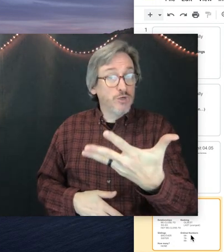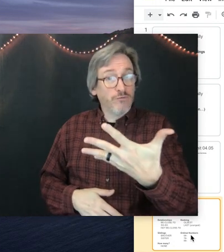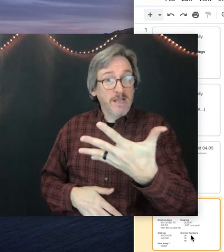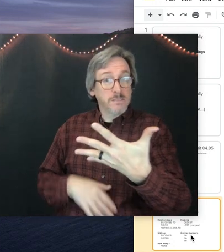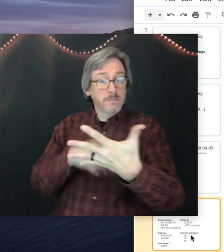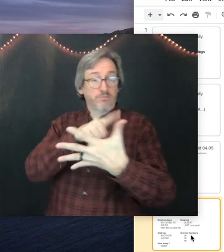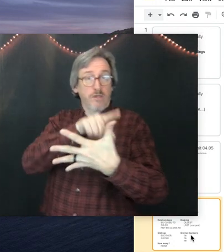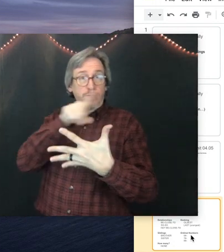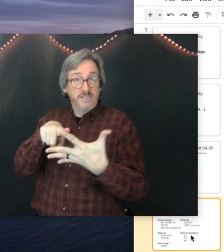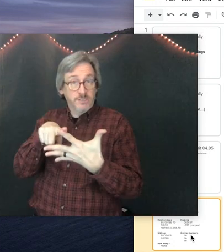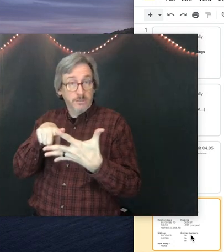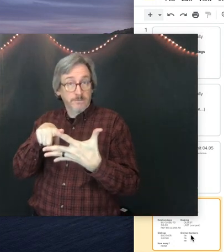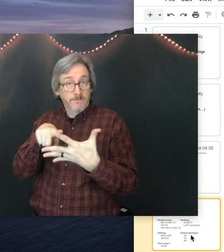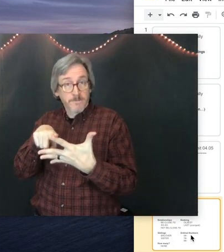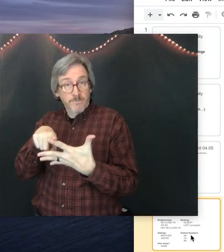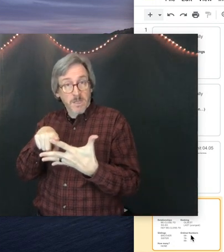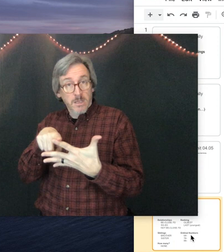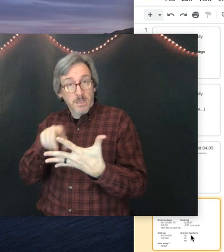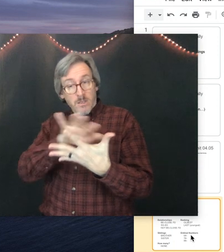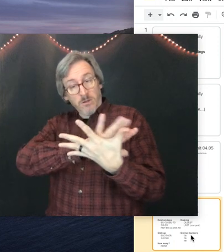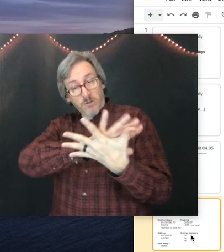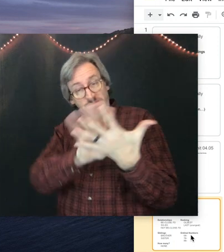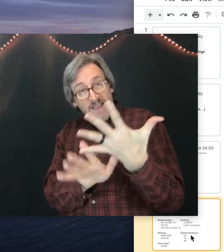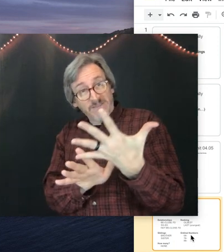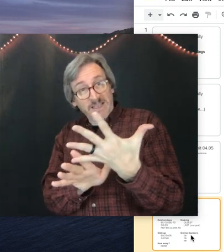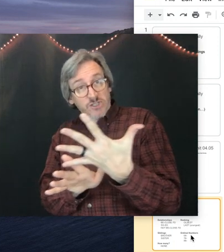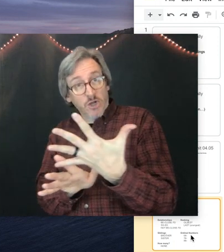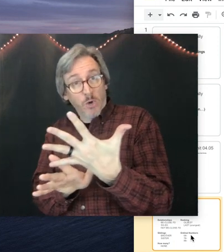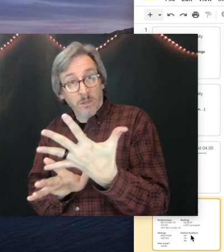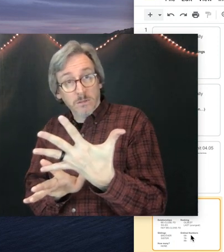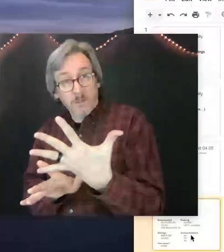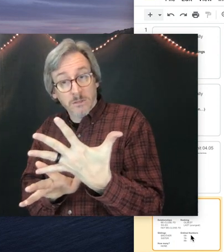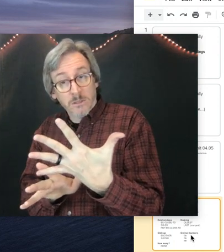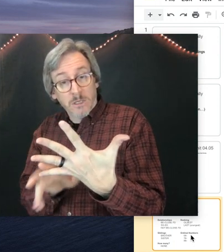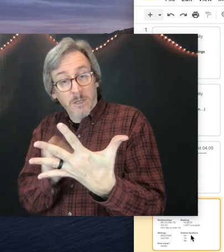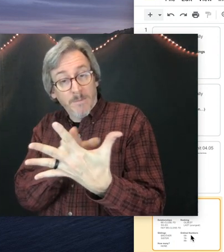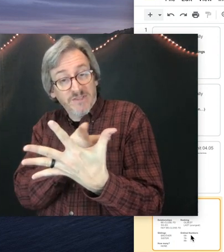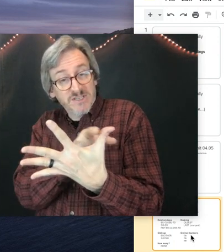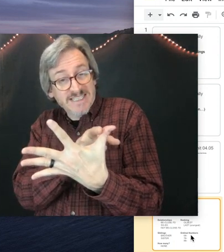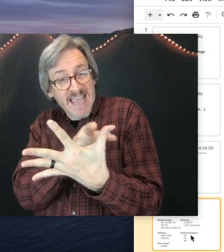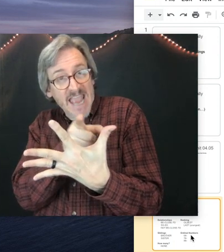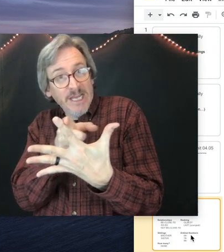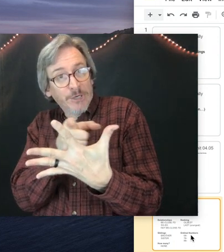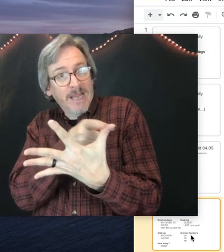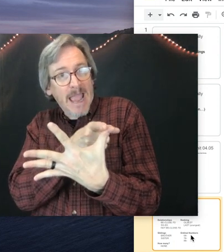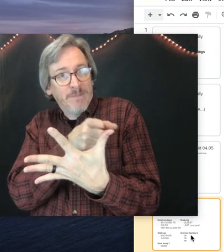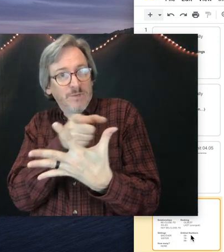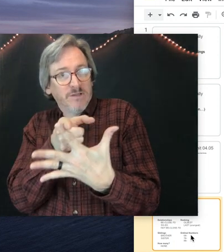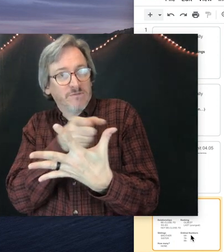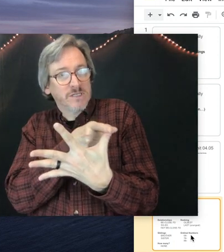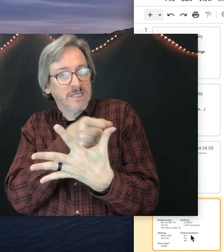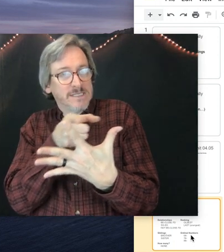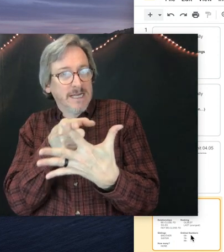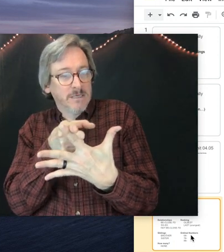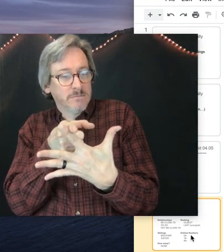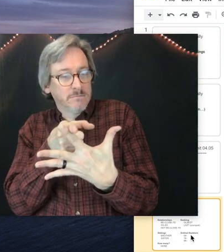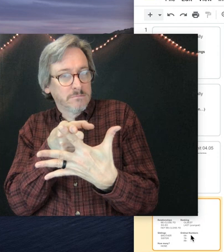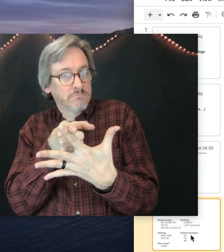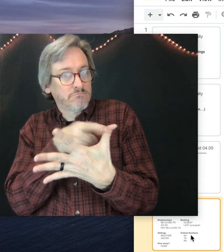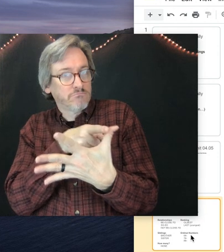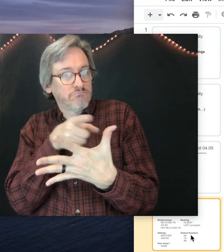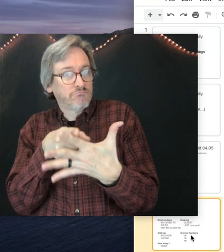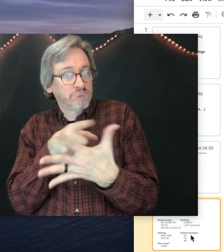So two friends, brother and sister. There's 5 kids total, but there's a 10-year gap between the first and the second.